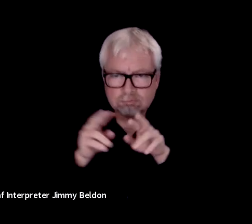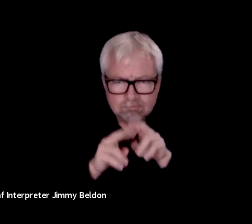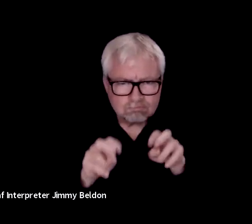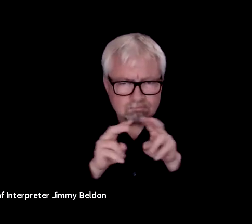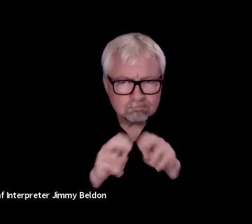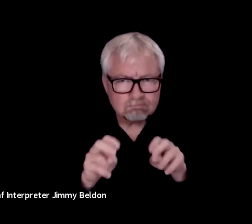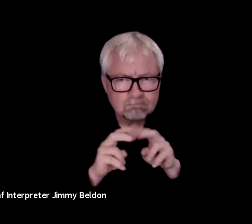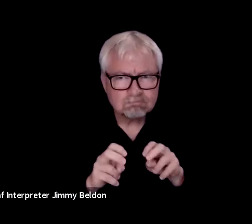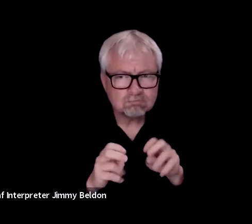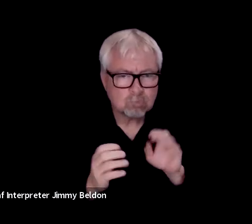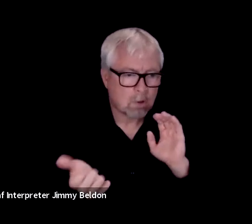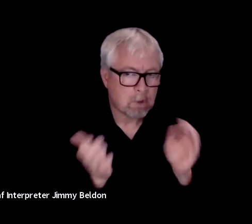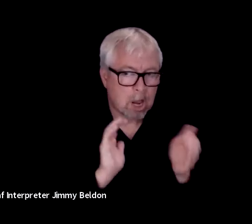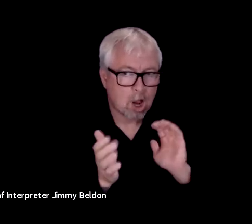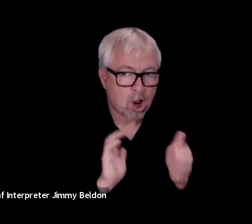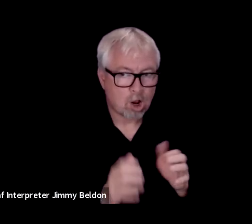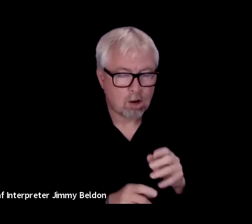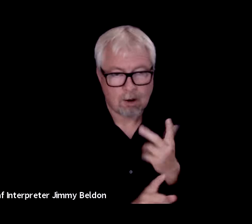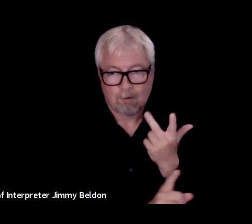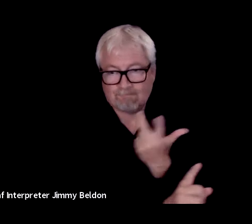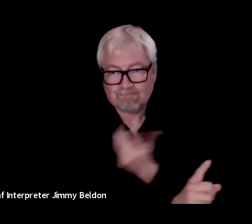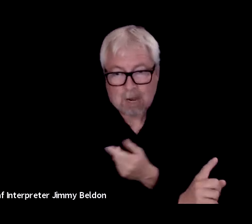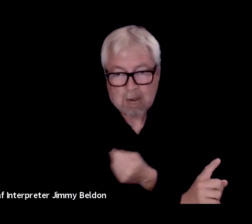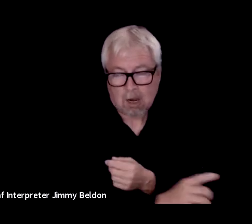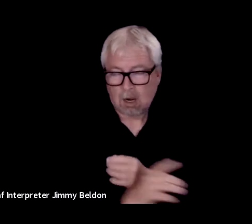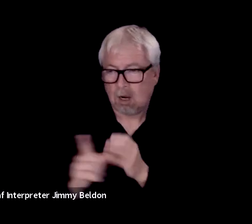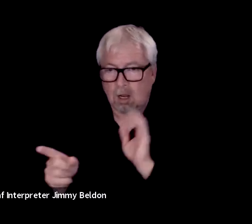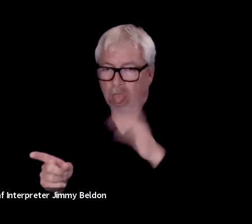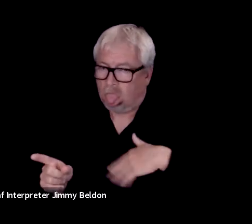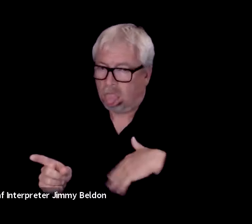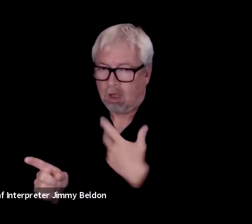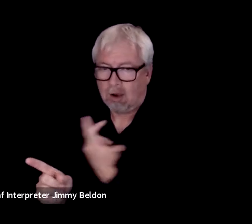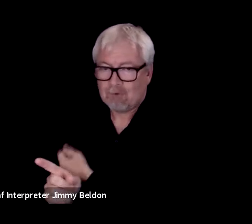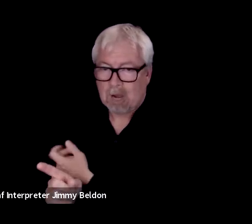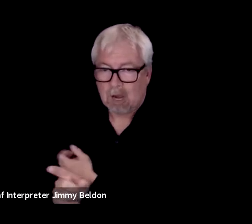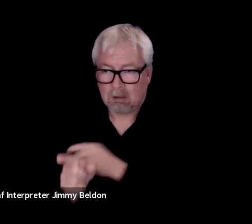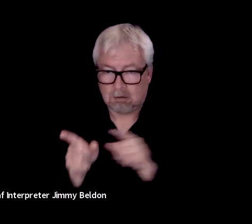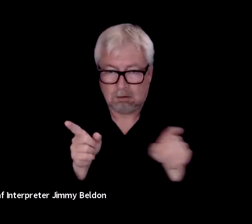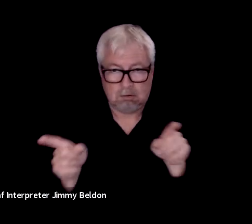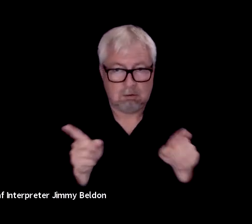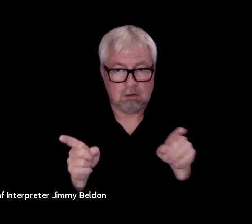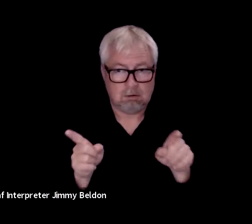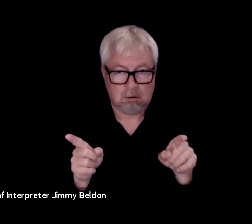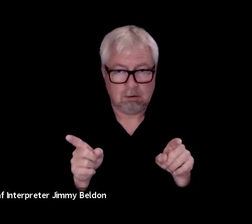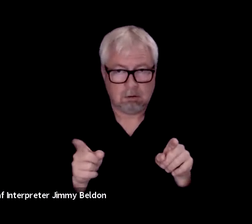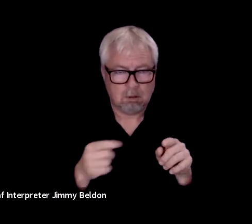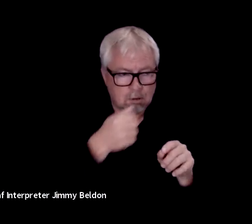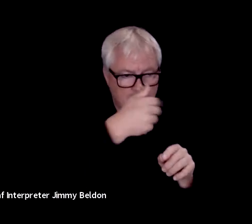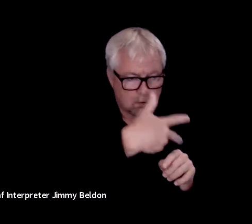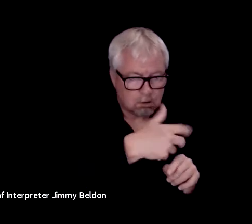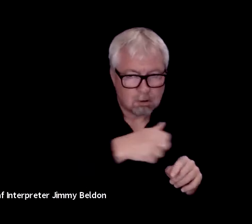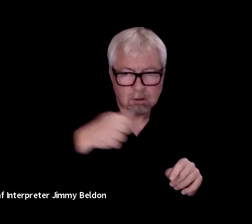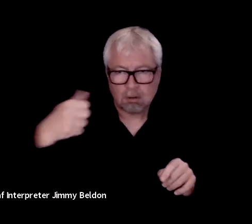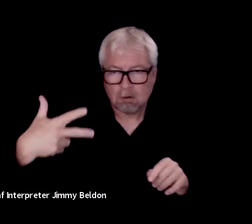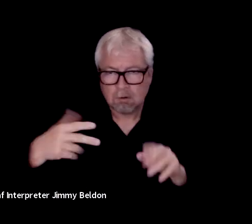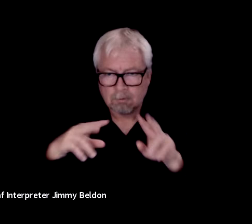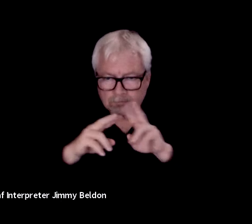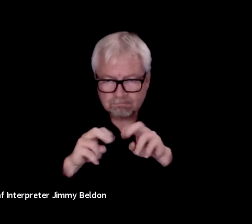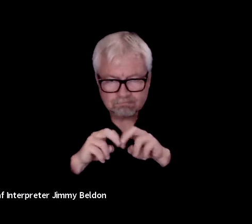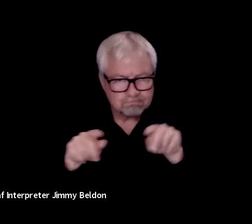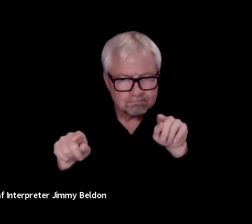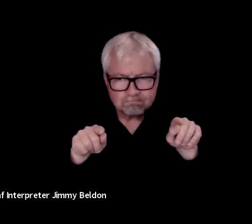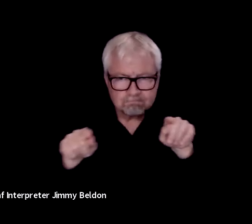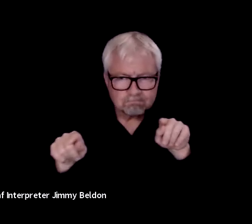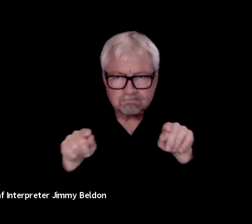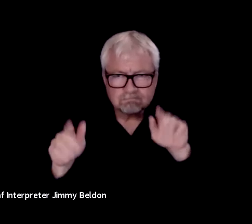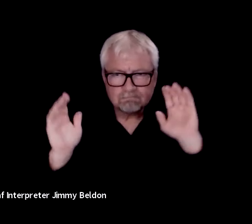fully vaccinated people were approximately 4.5 times less likely